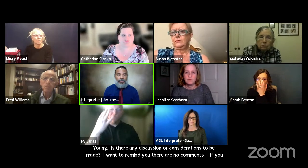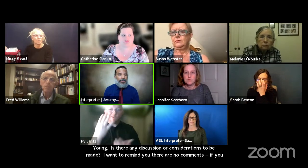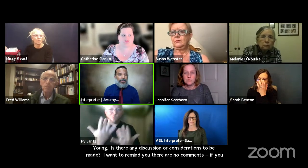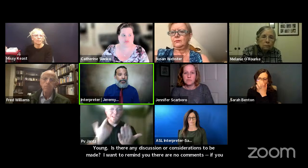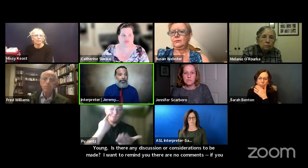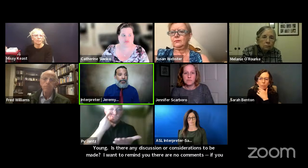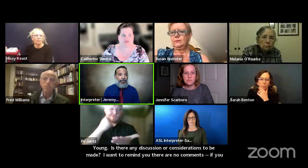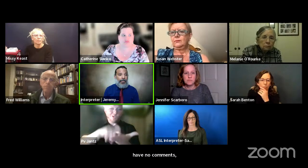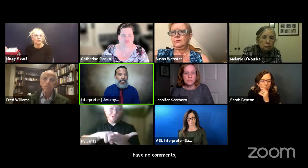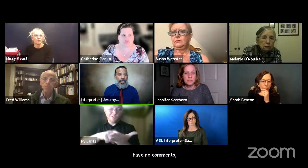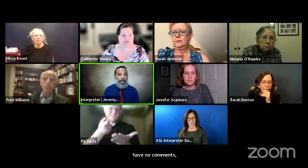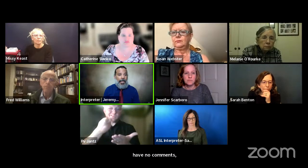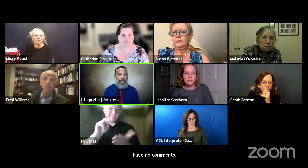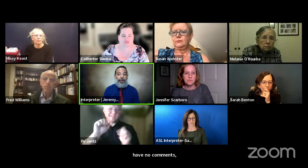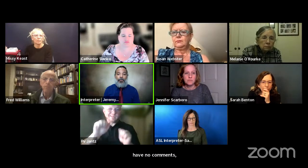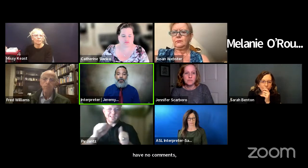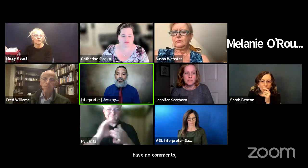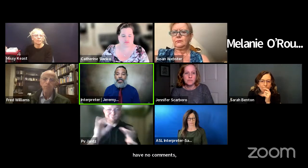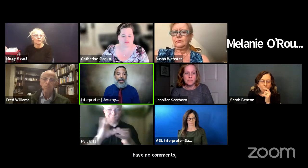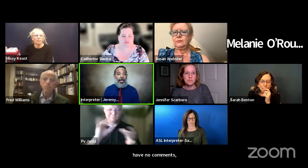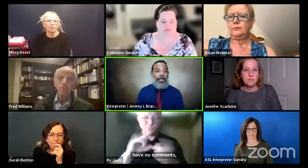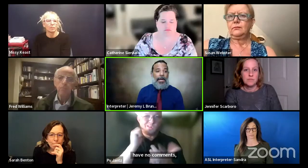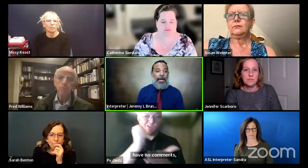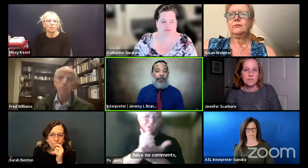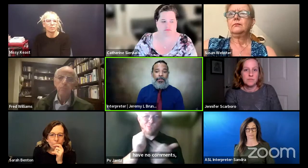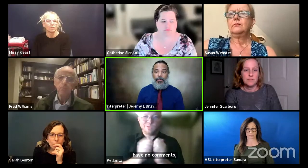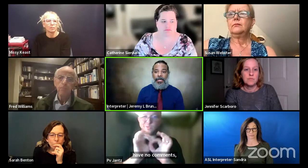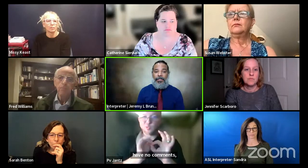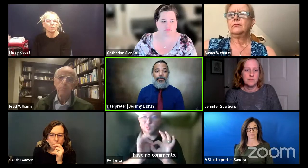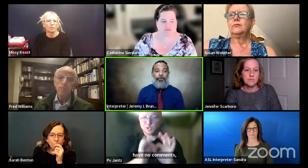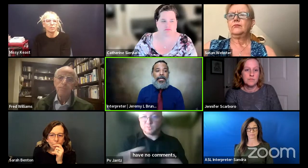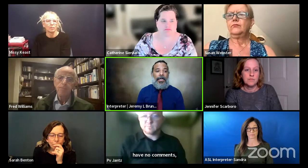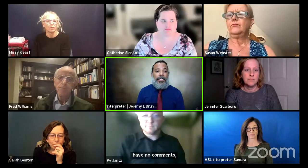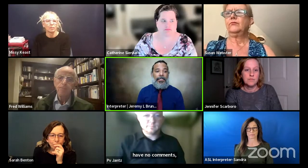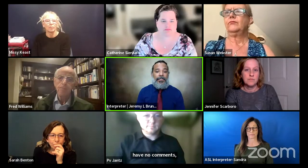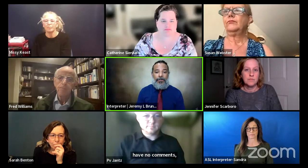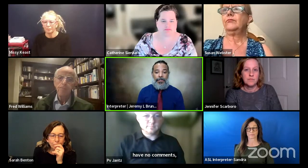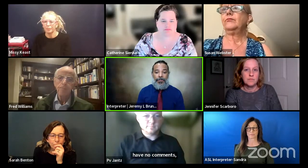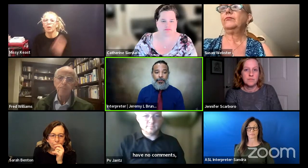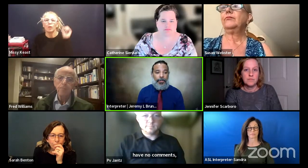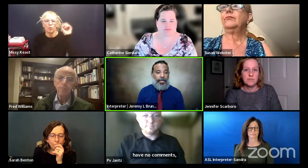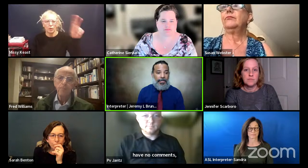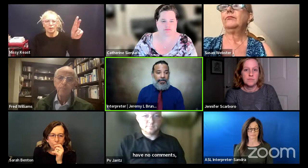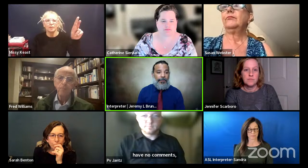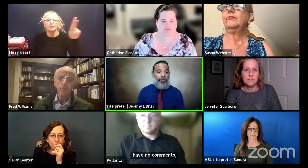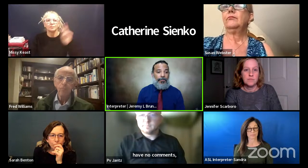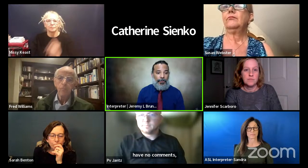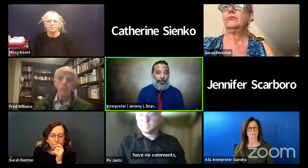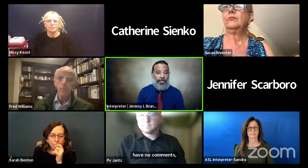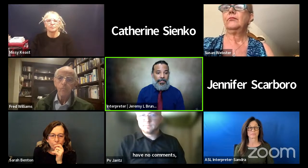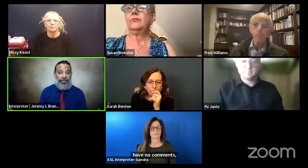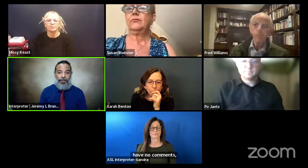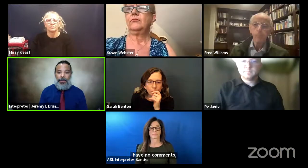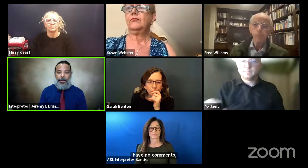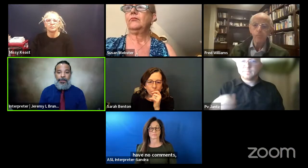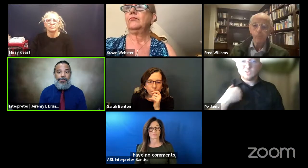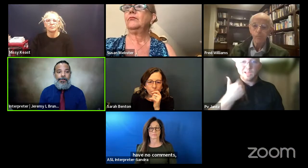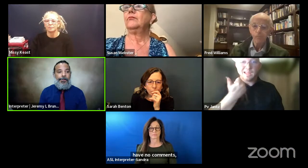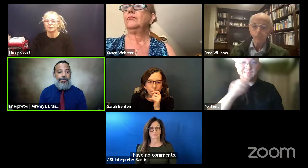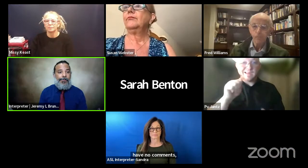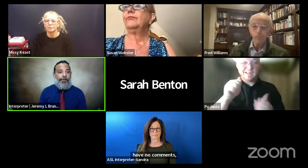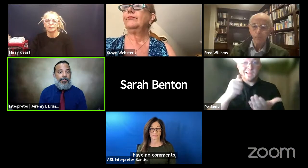communication purposes. And once you come back on camera, please wait until you're recognized so the interpreter can identify you before you begin to speak.